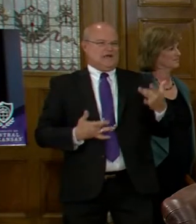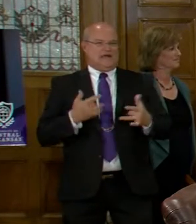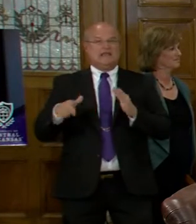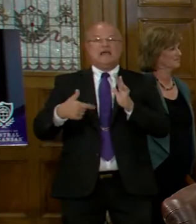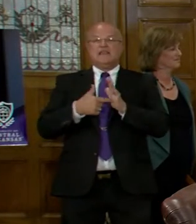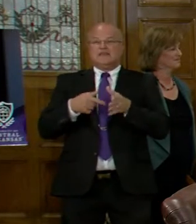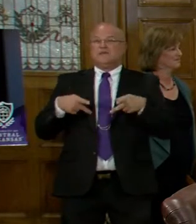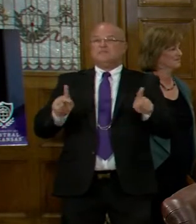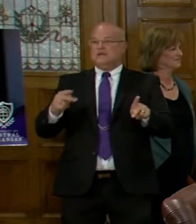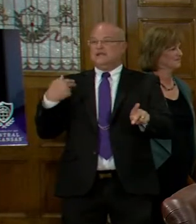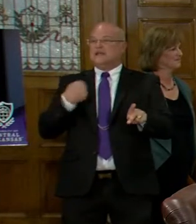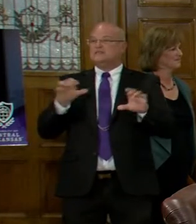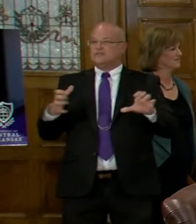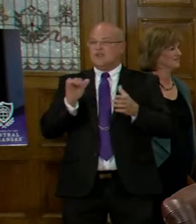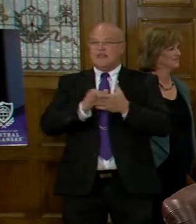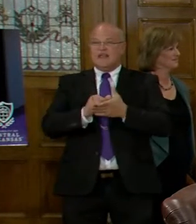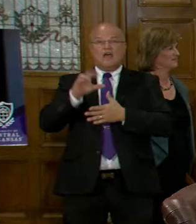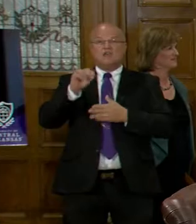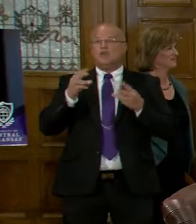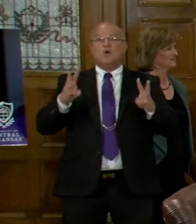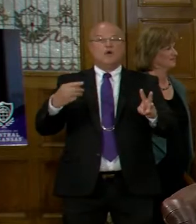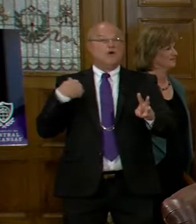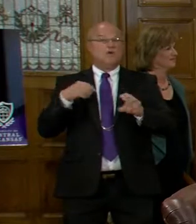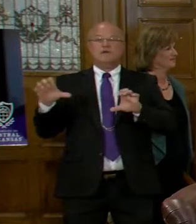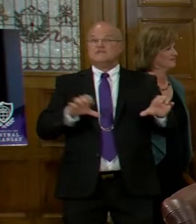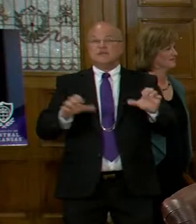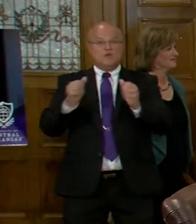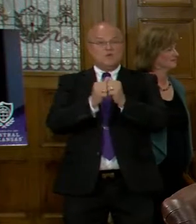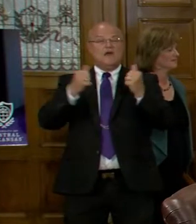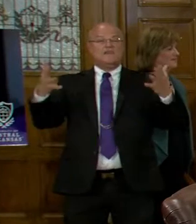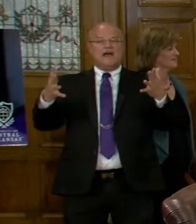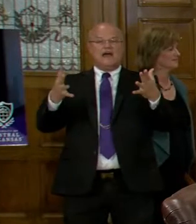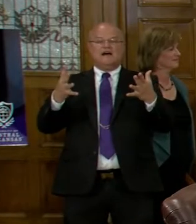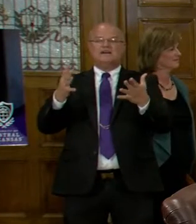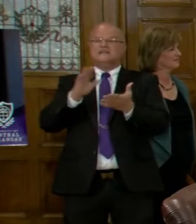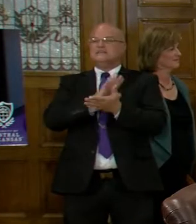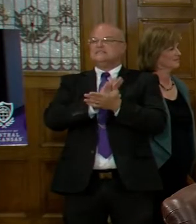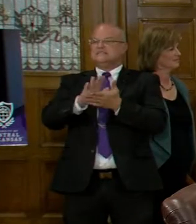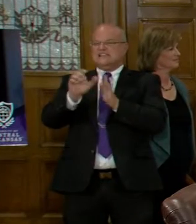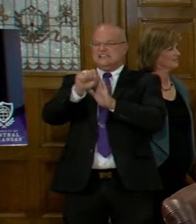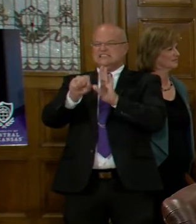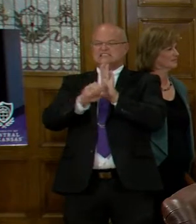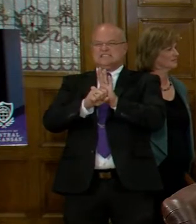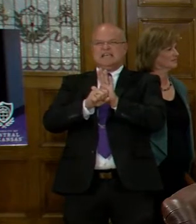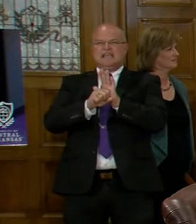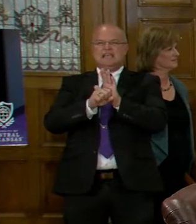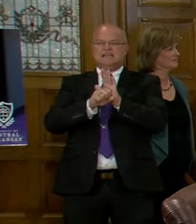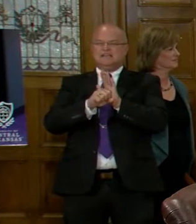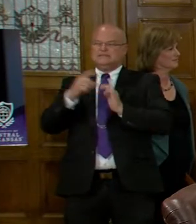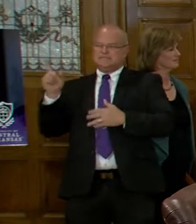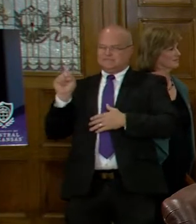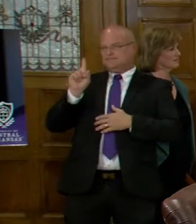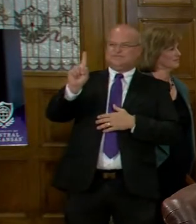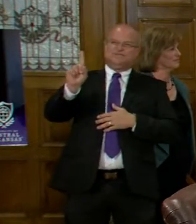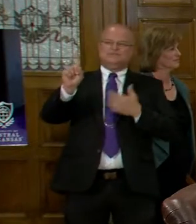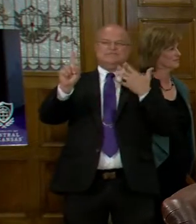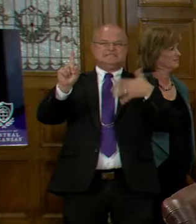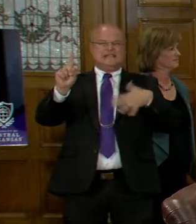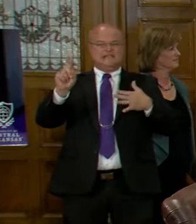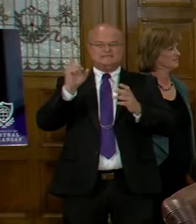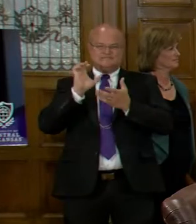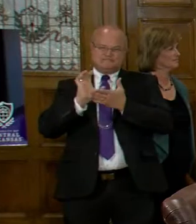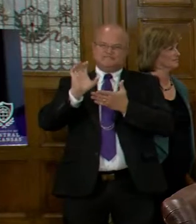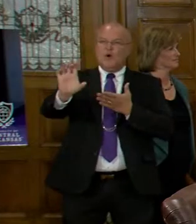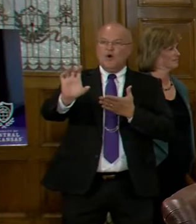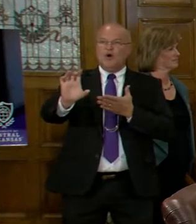going to allow us to do things that there's no way that we could have done without the generosity of the state stepping forward to make the range possible. Very